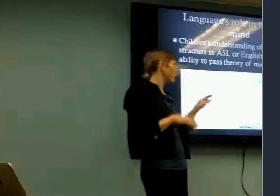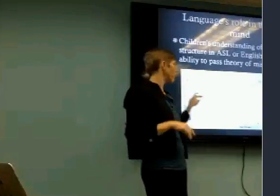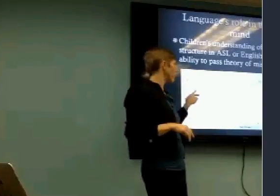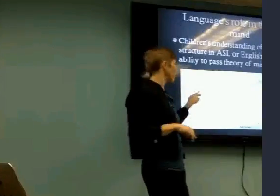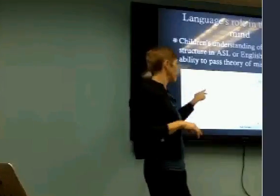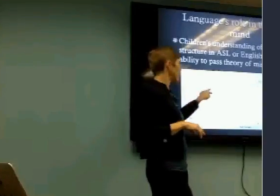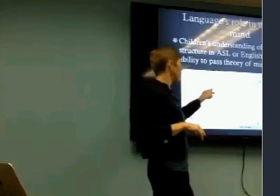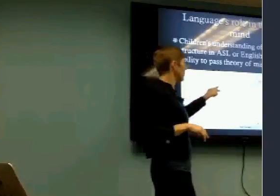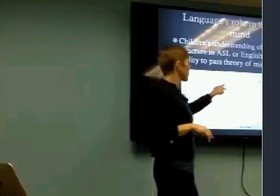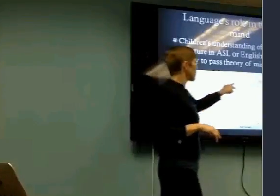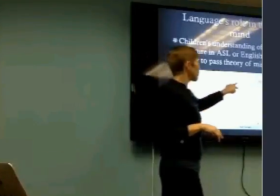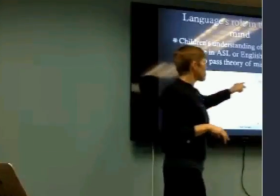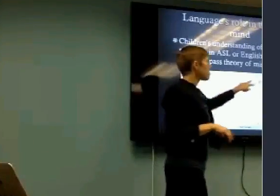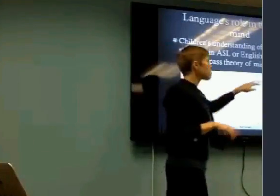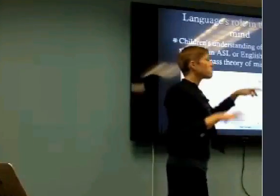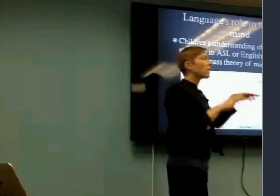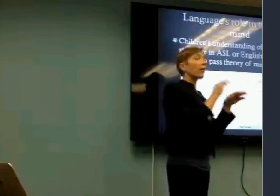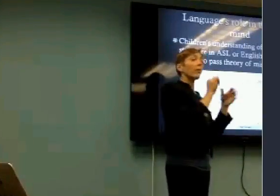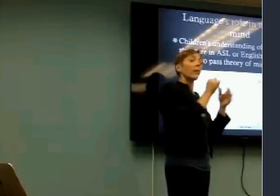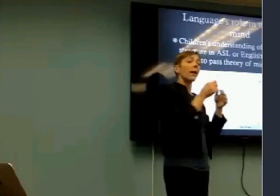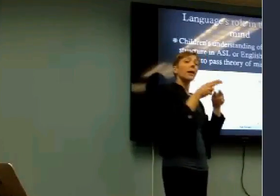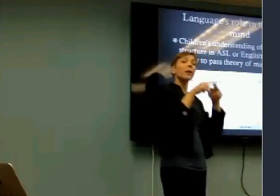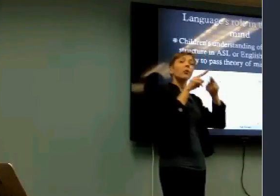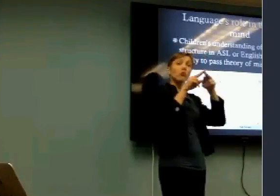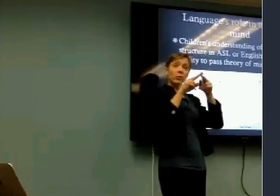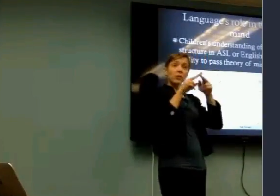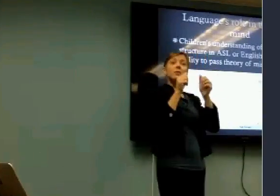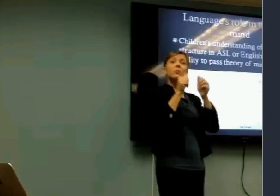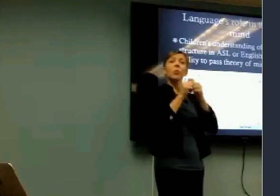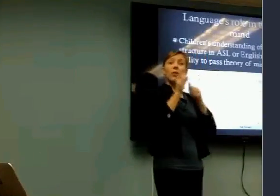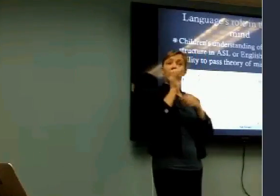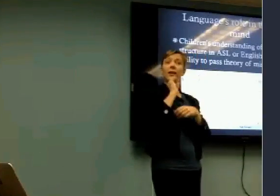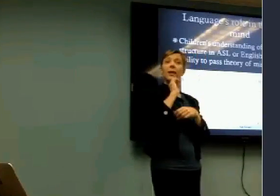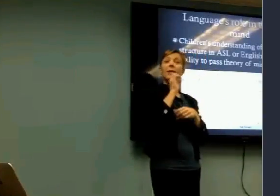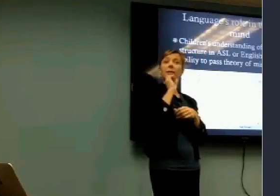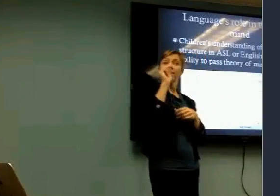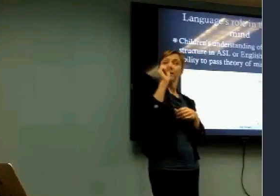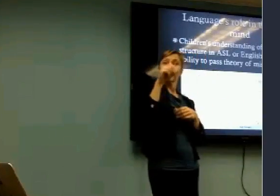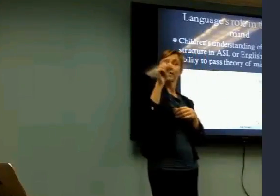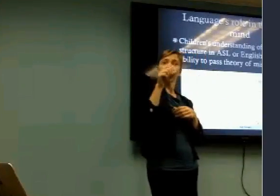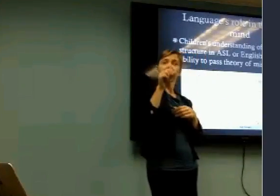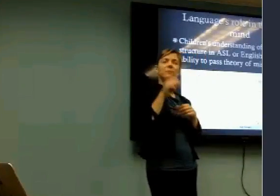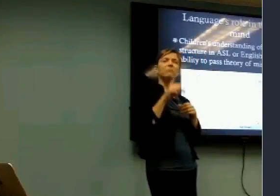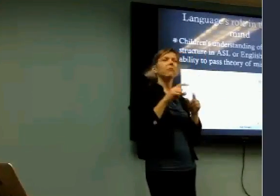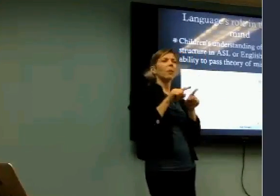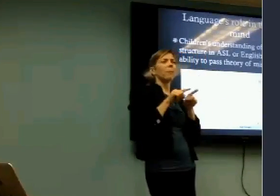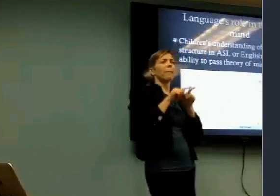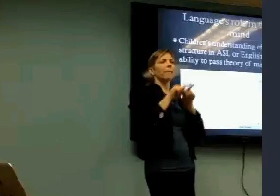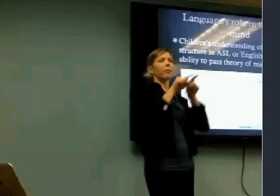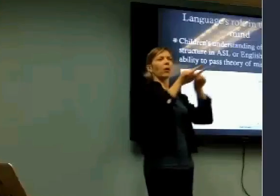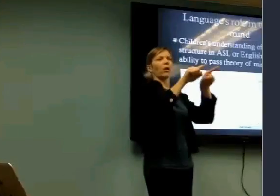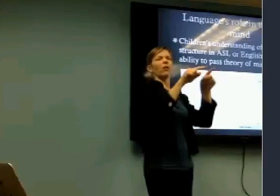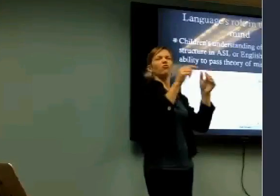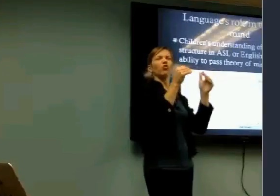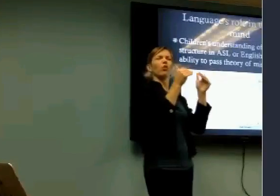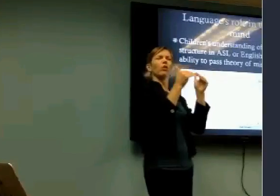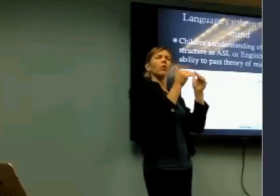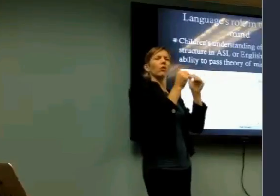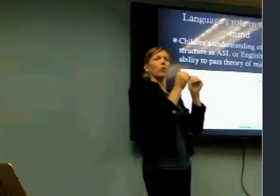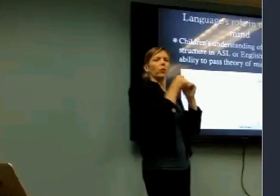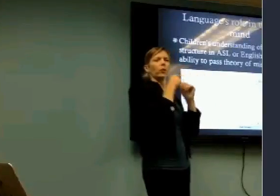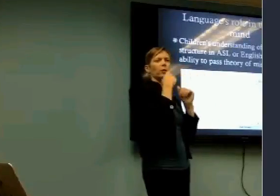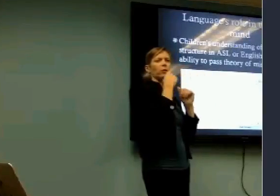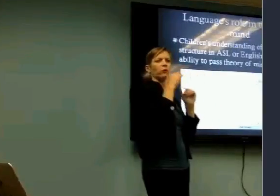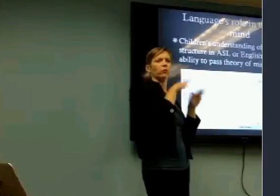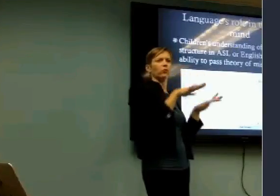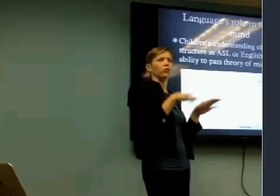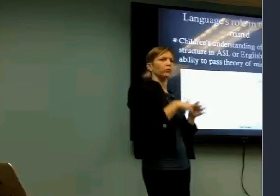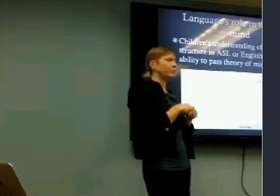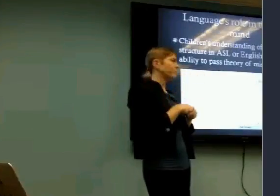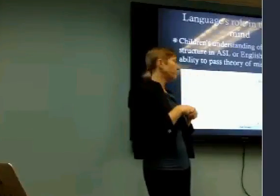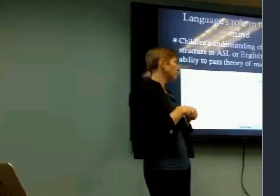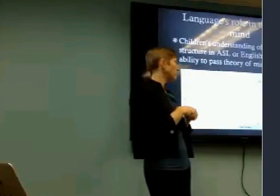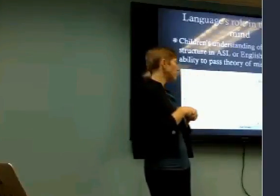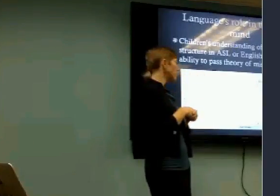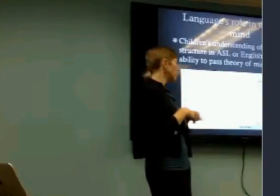pass rate, for these deaf children of deaf parents. And as their hearing peers, their abilities to pass these false belief